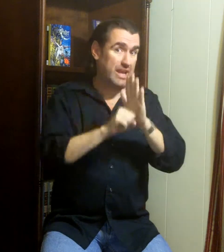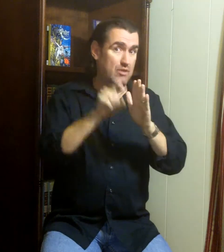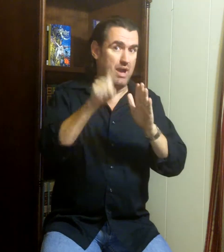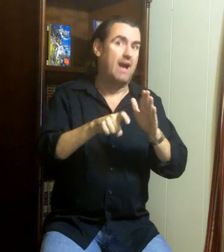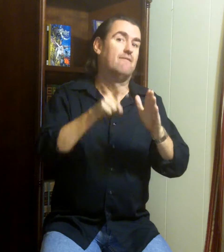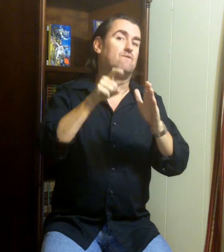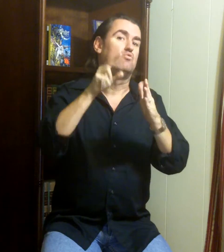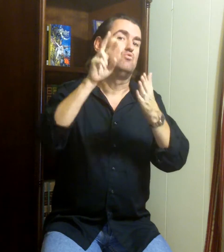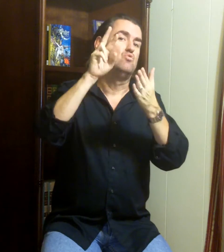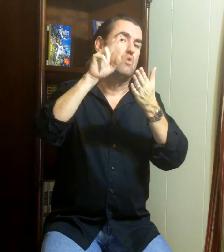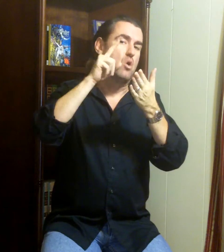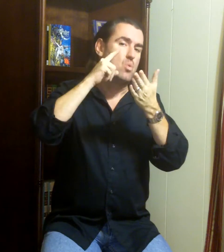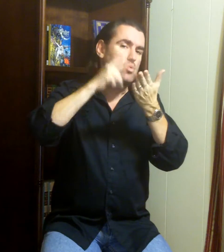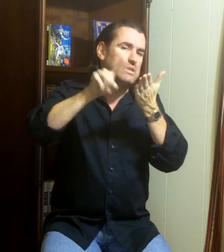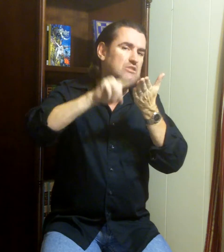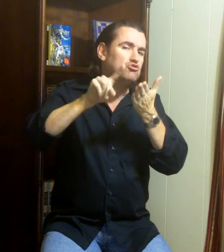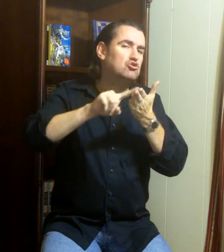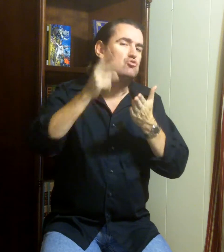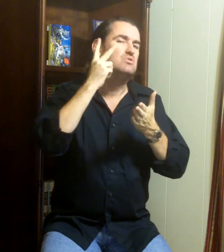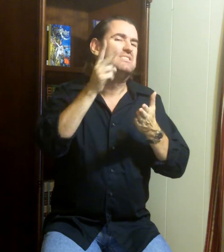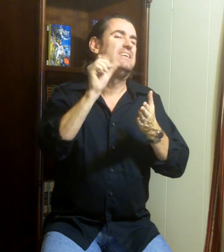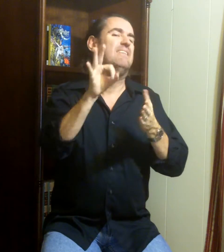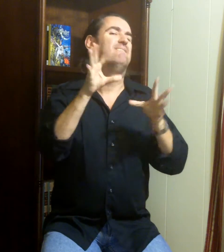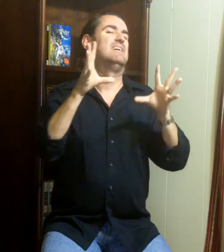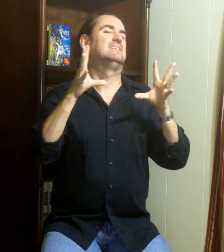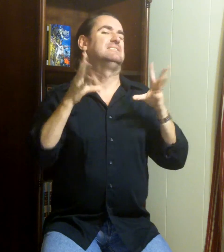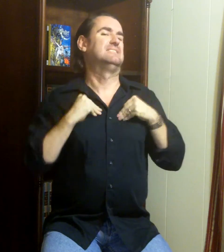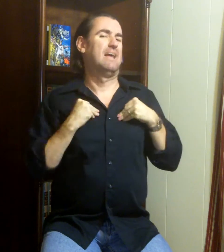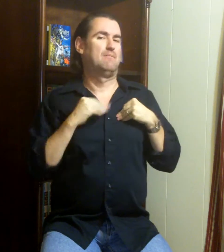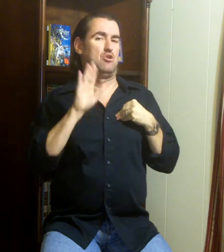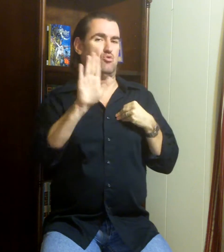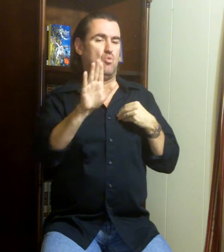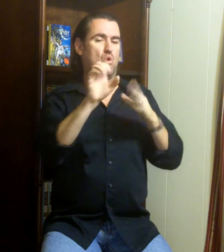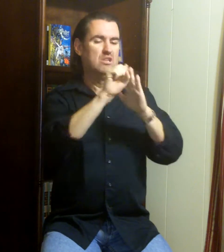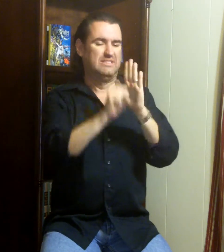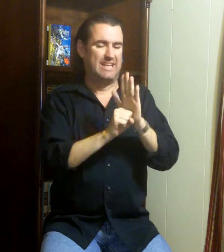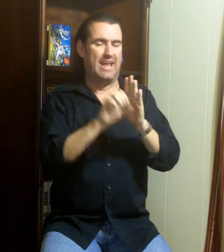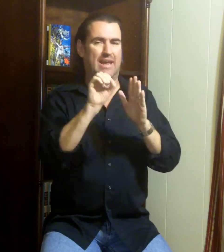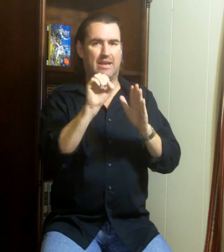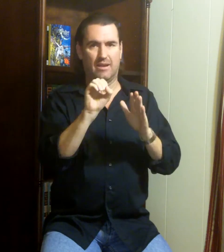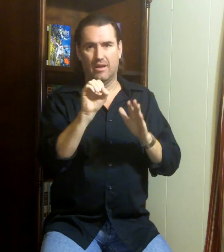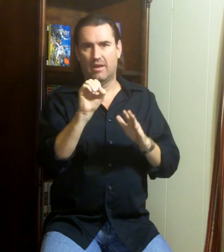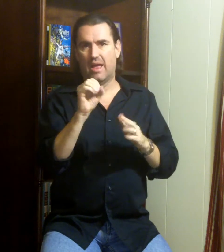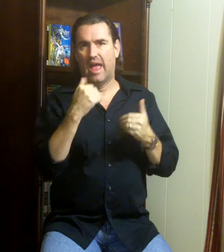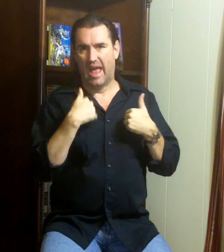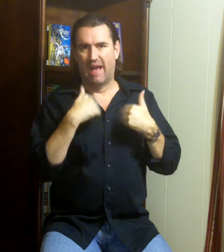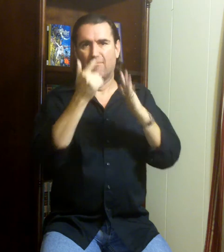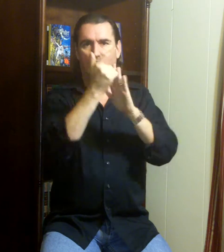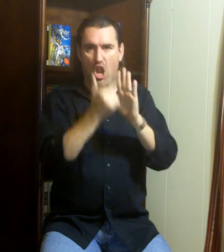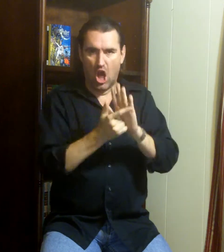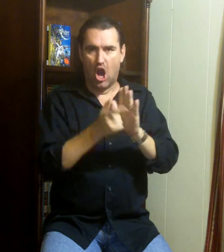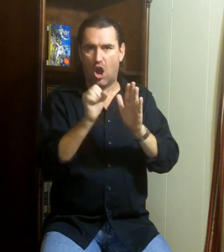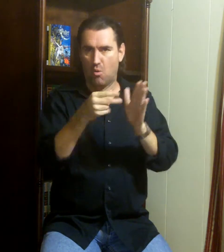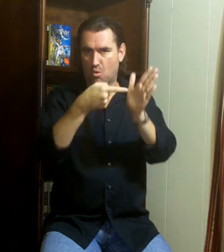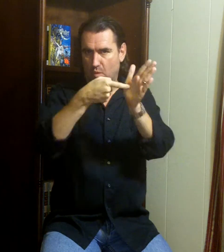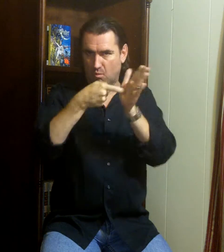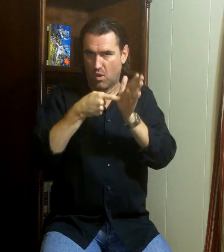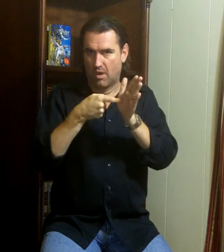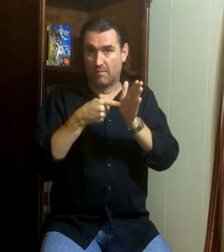If you're in a different state, you'll have to research whether or not your state has mandates or laws, and if not, if your school